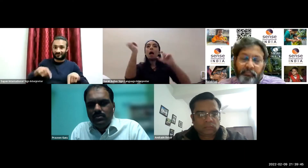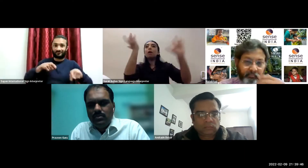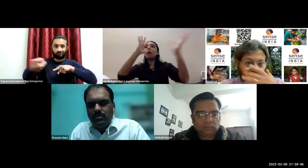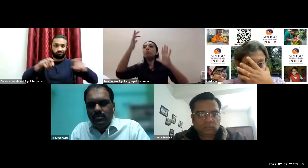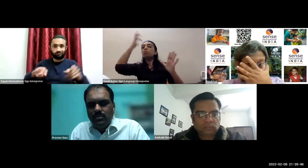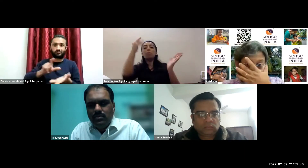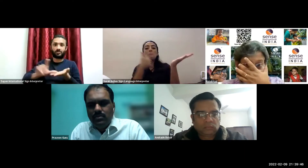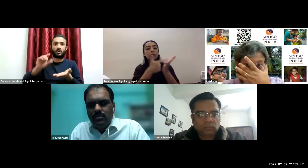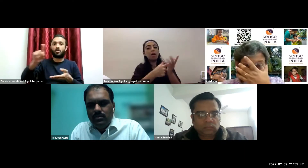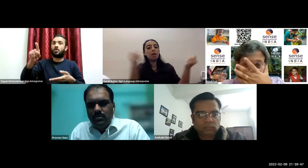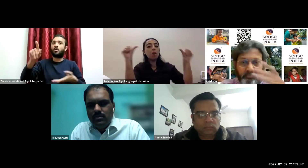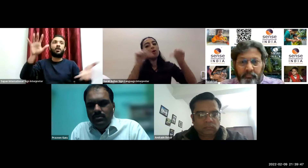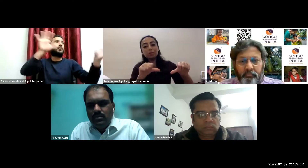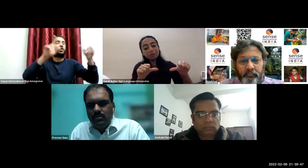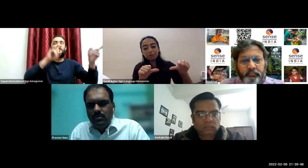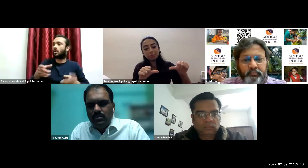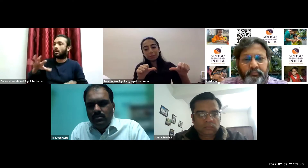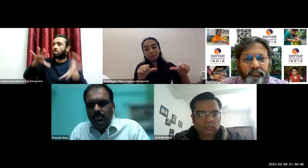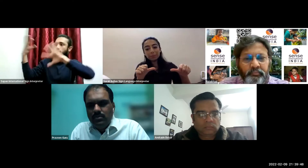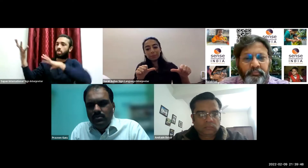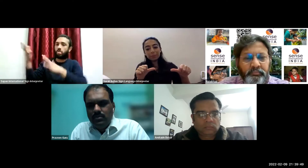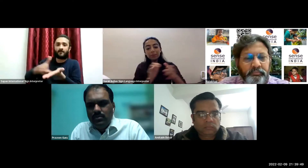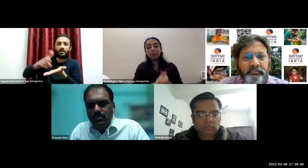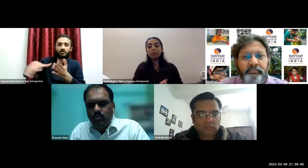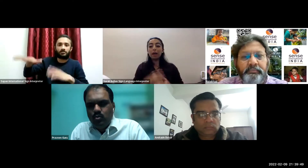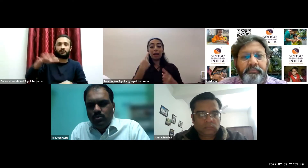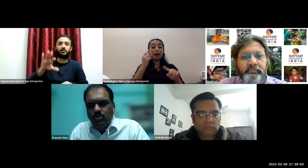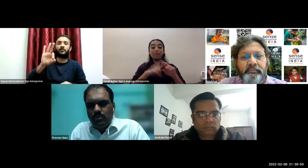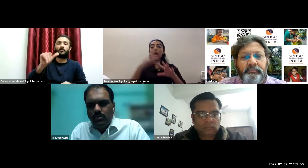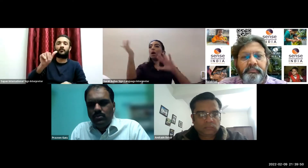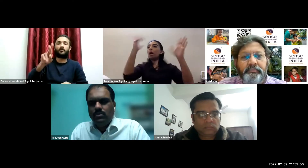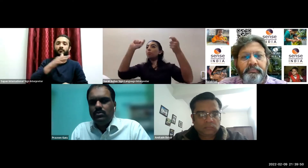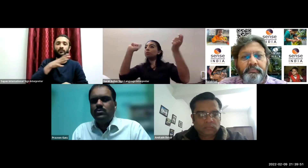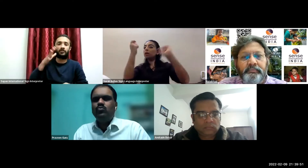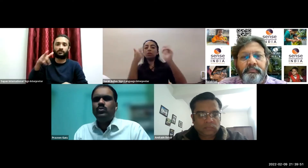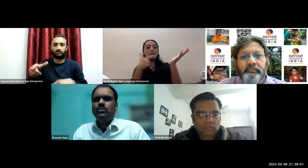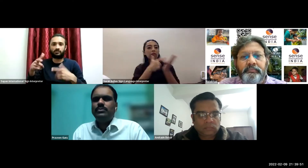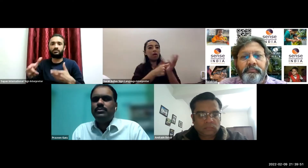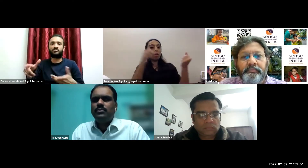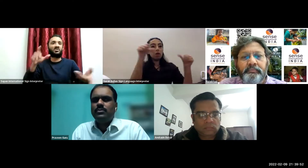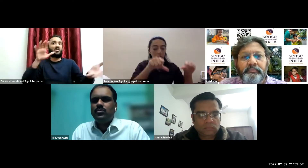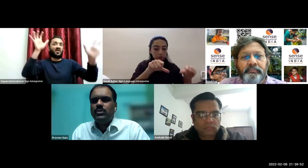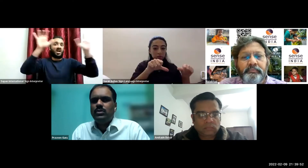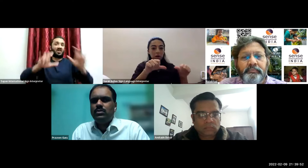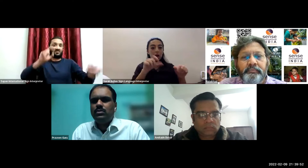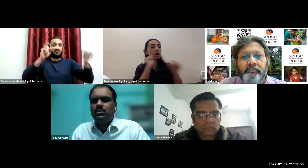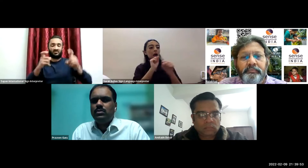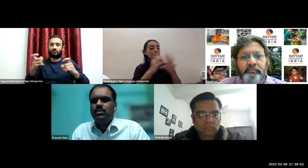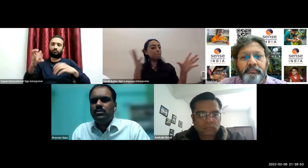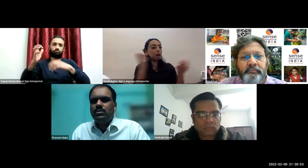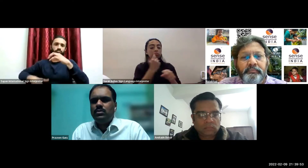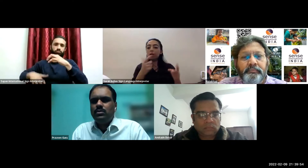employments which involve daily work. Now, the moment they can't work on a particular time, at a particular